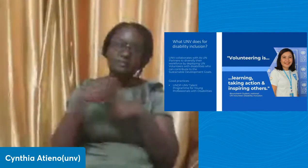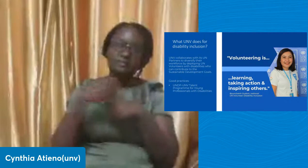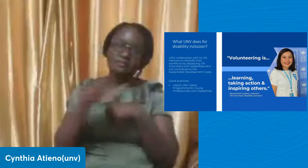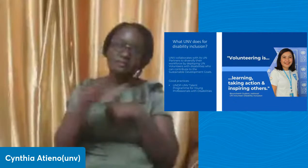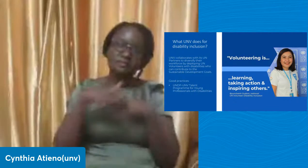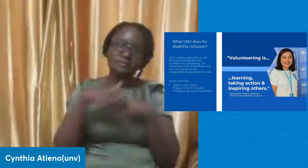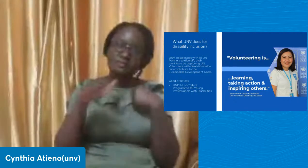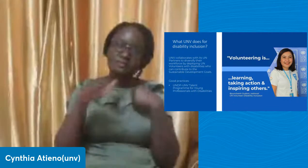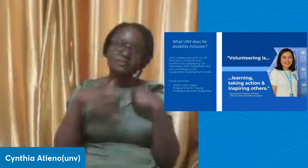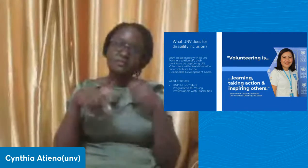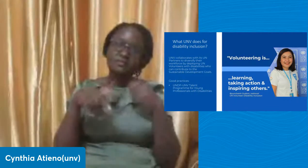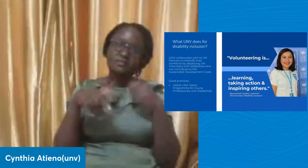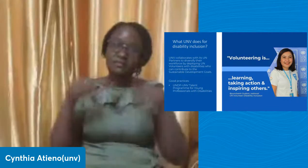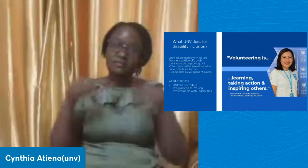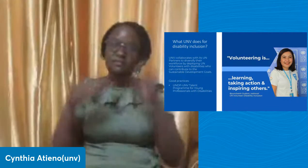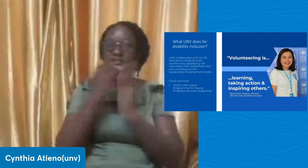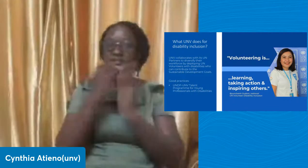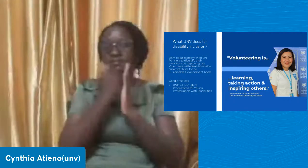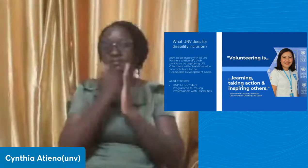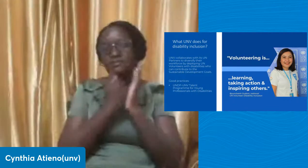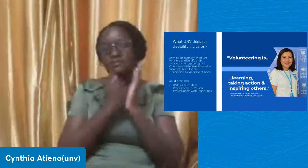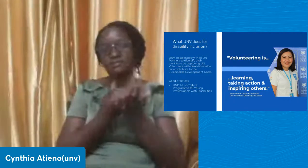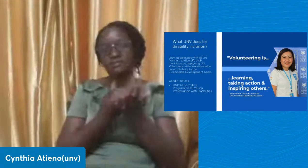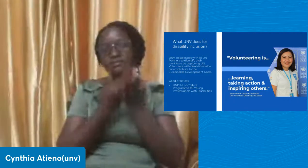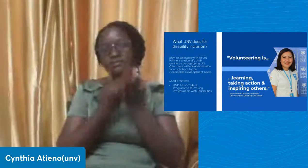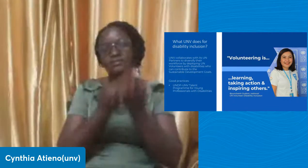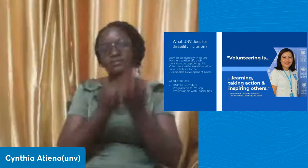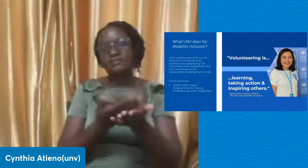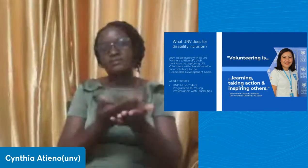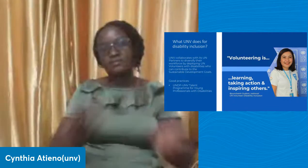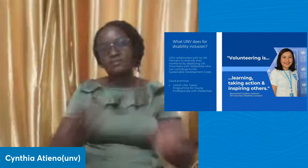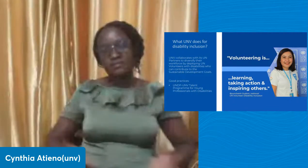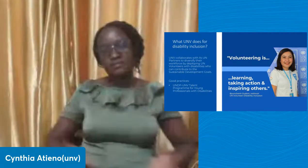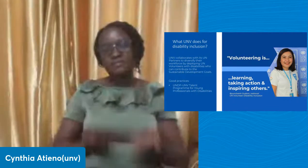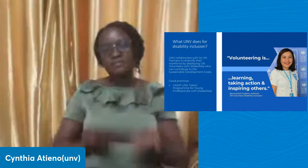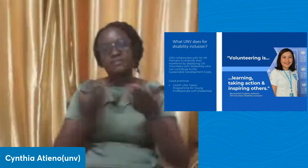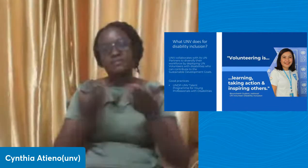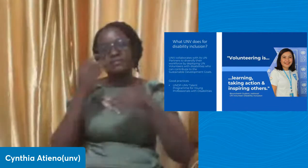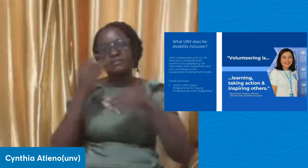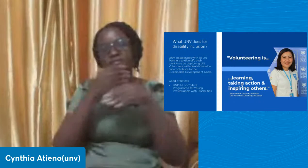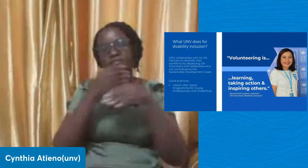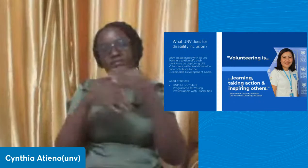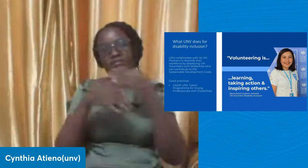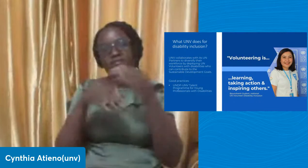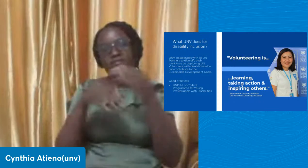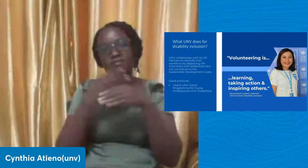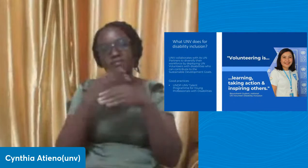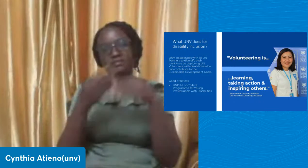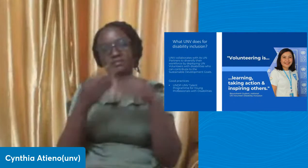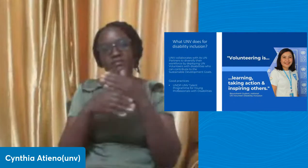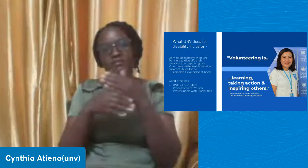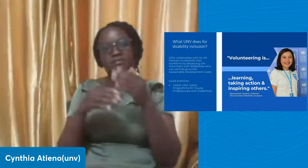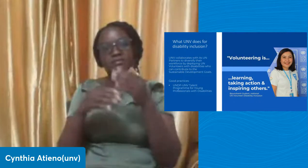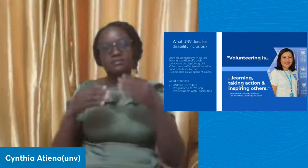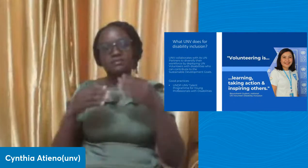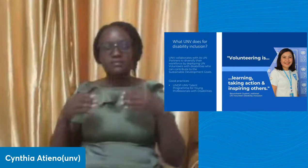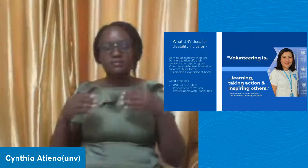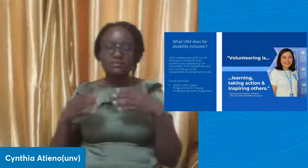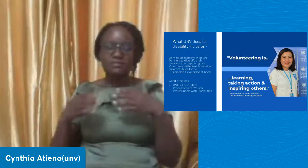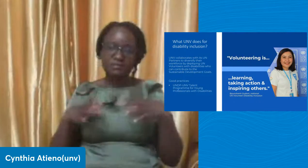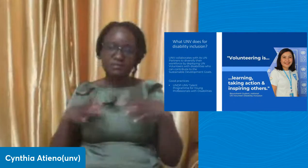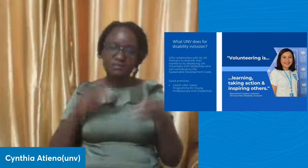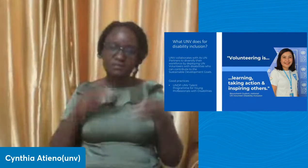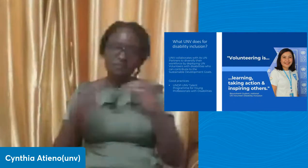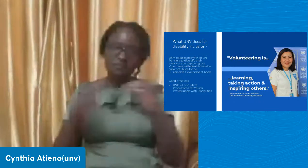to build a talent pipeline of highly qualified professionals with disabilities who can contribute to the development